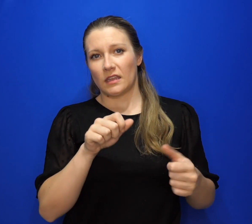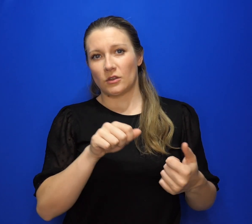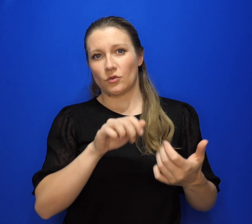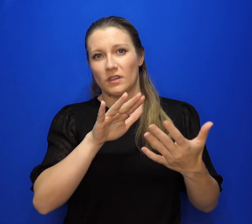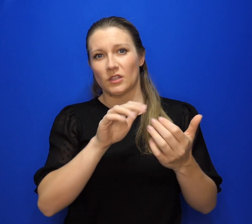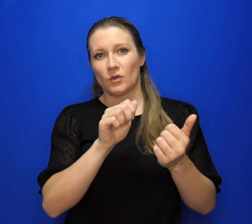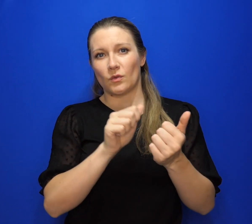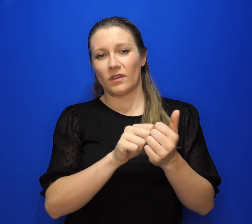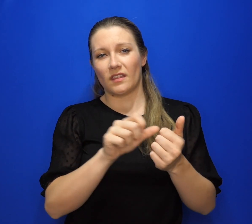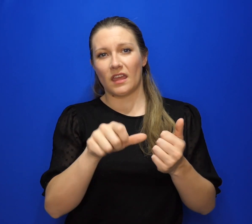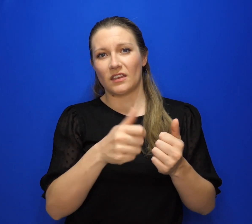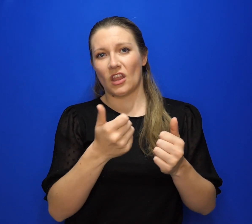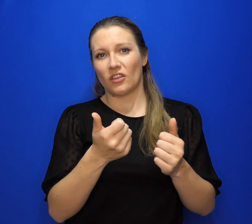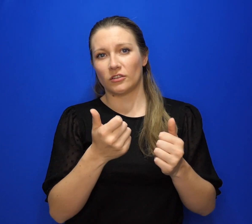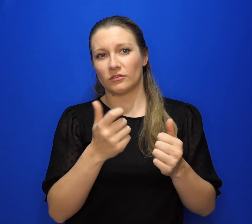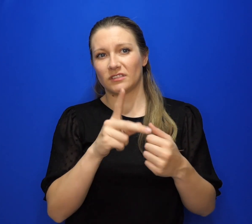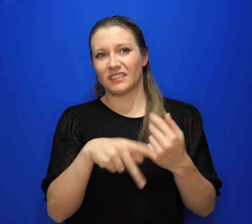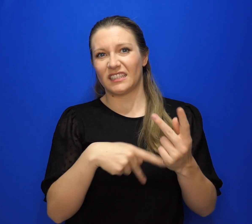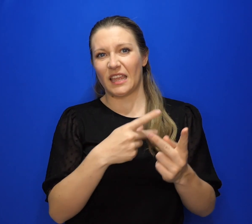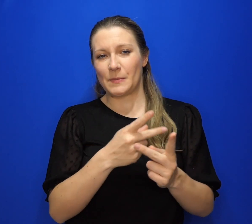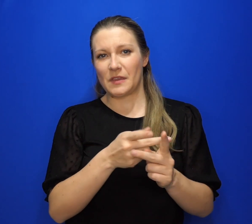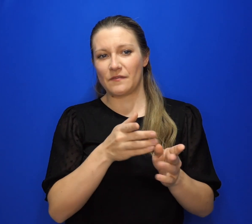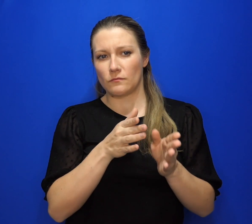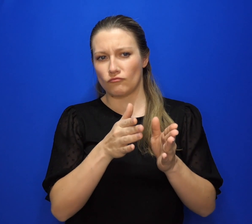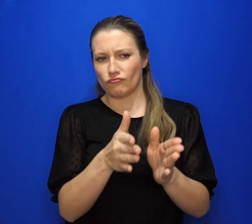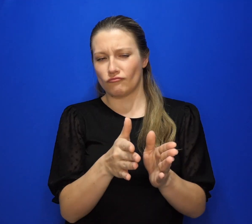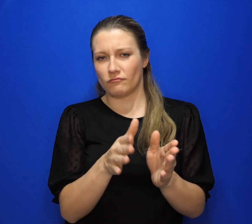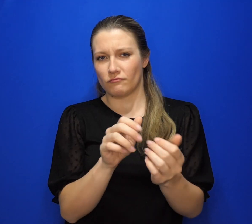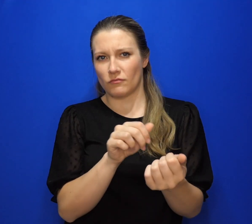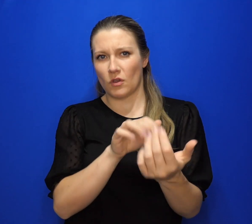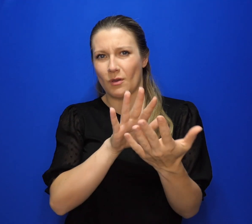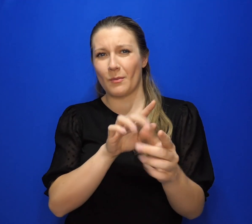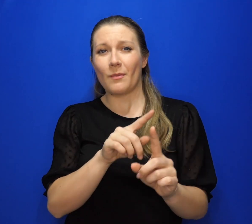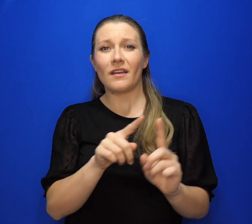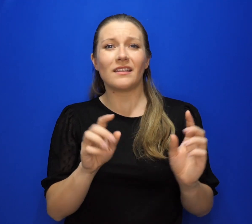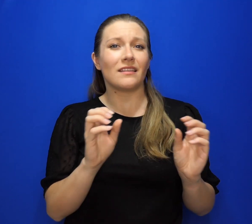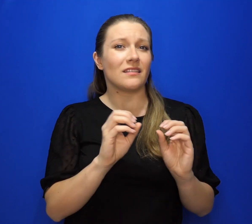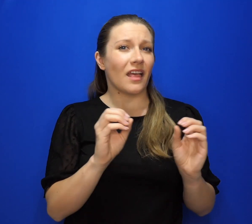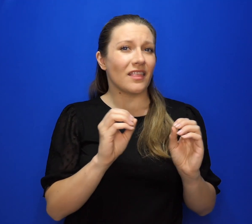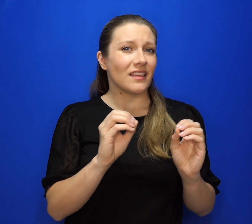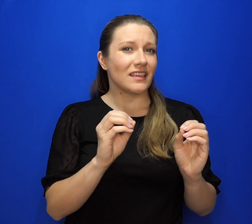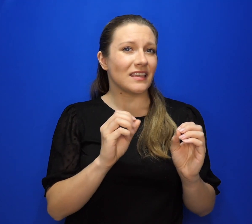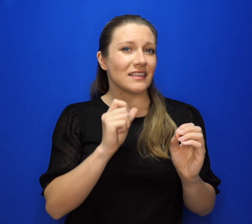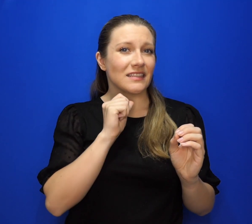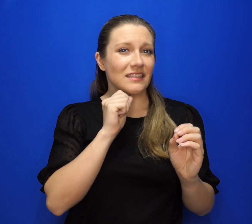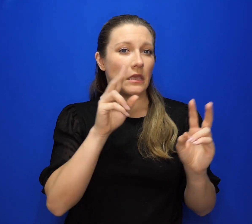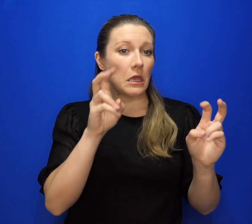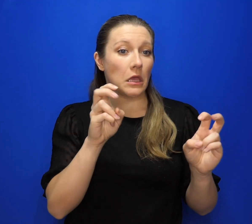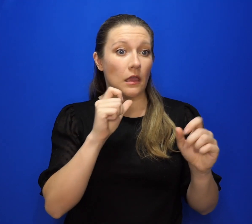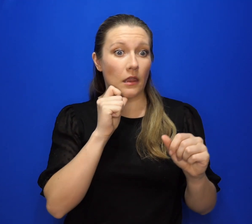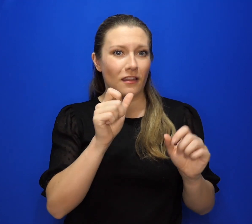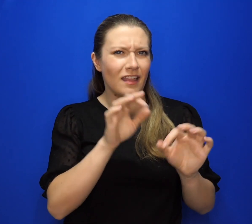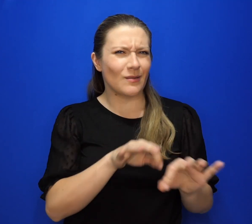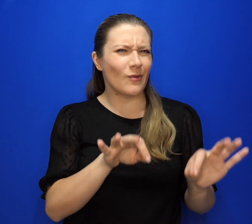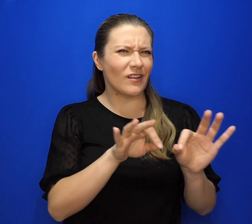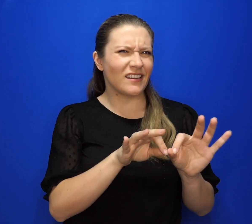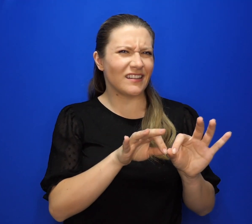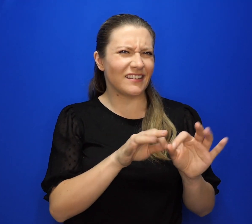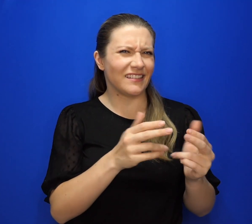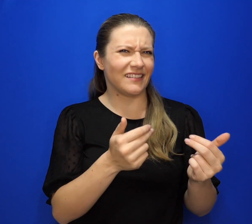another avenue of discussion, right? But nothing is not important. Well, so here's the